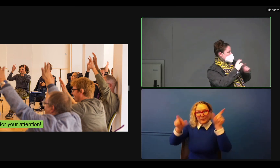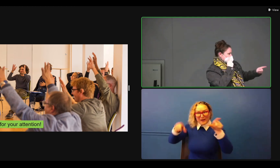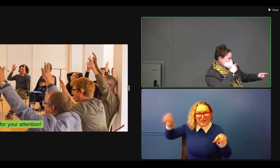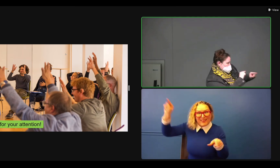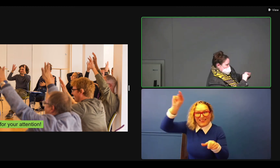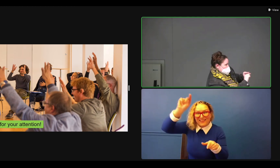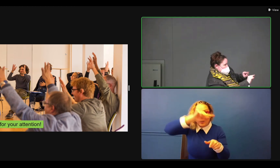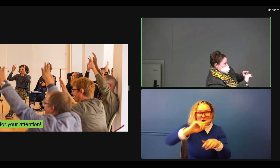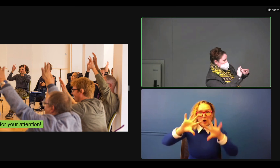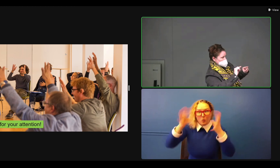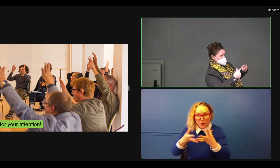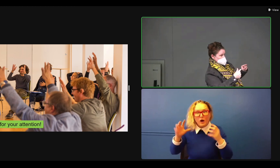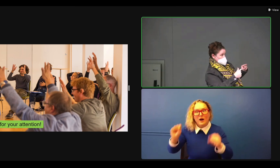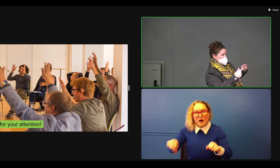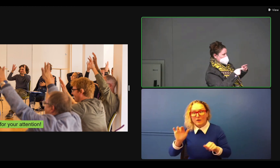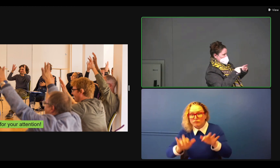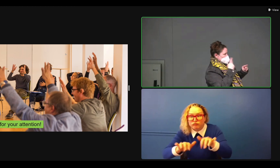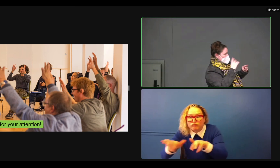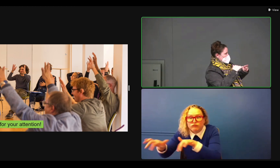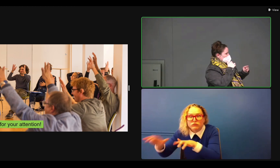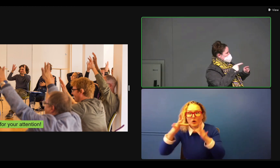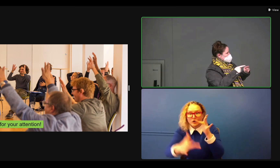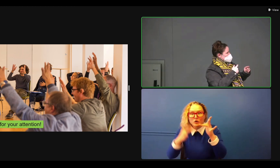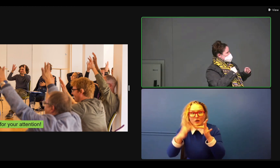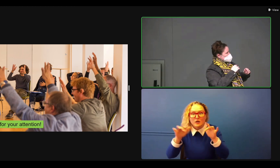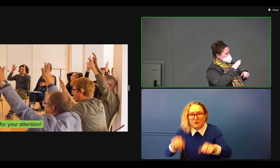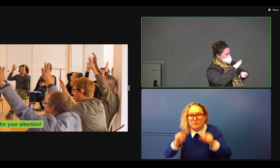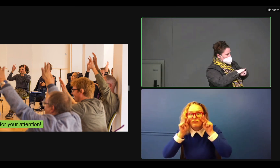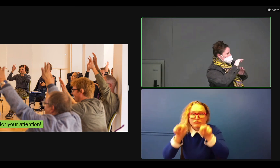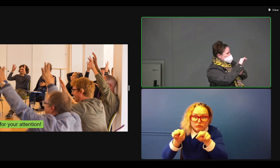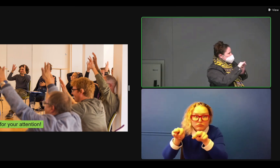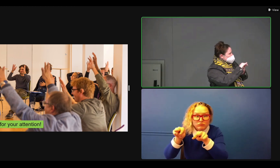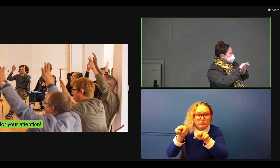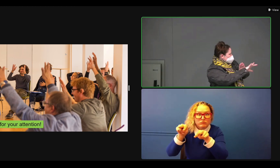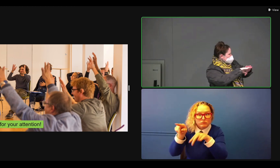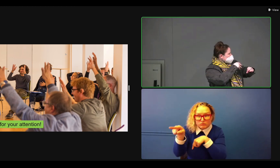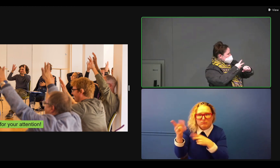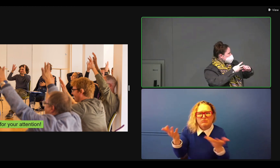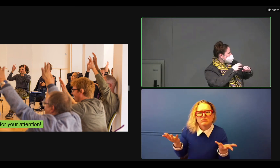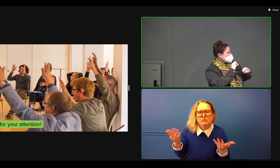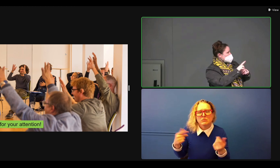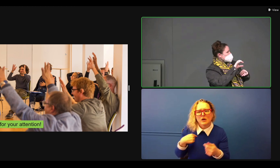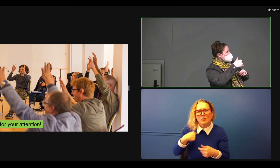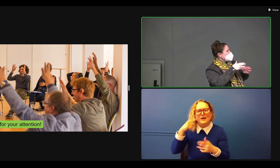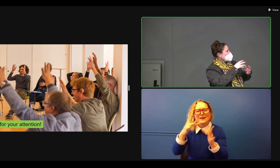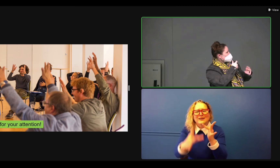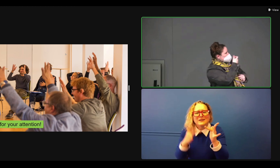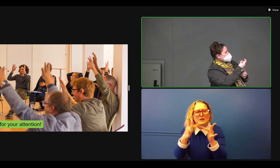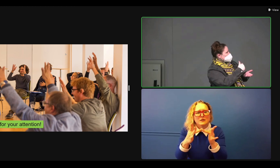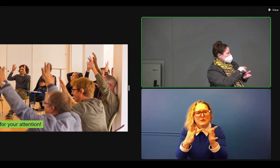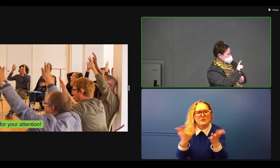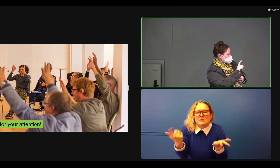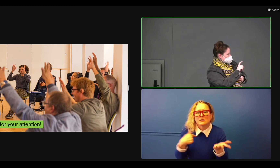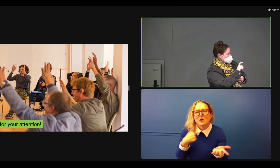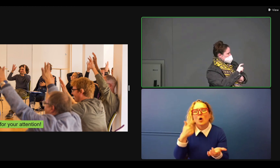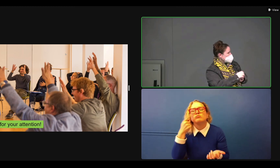This was a really wonderful presentation. I appreciate it. I saw that you had some video examples that you showed, and